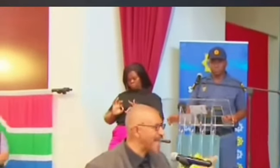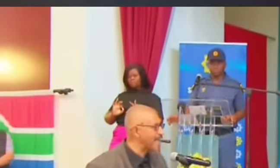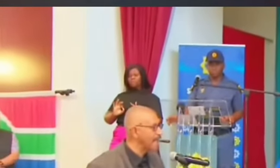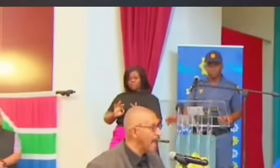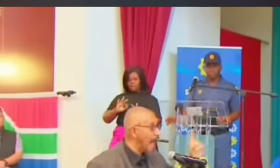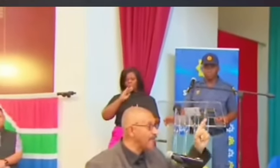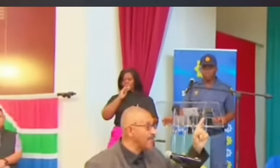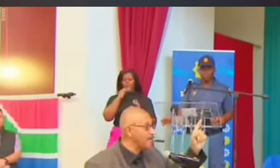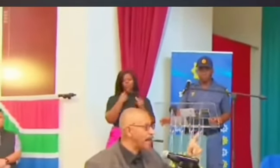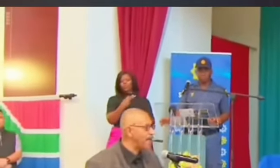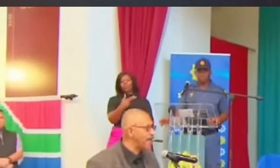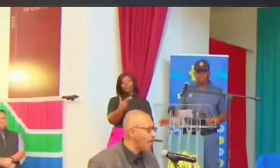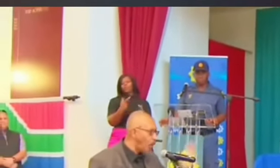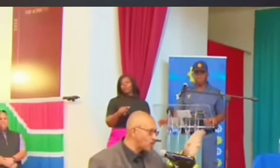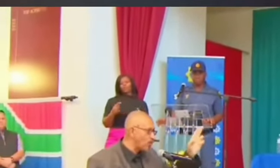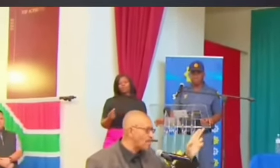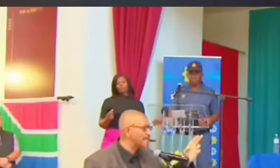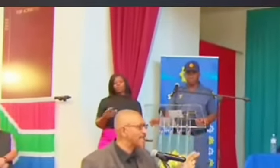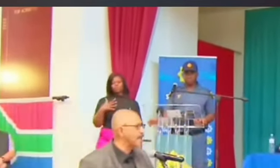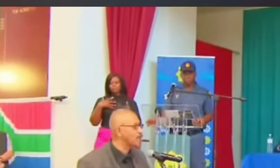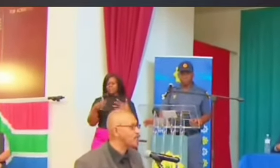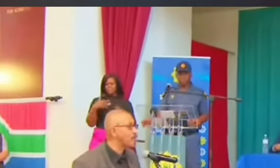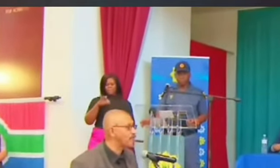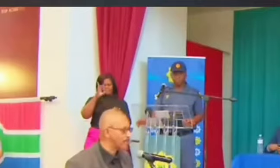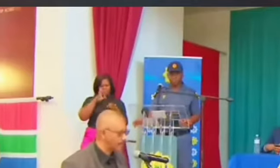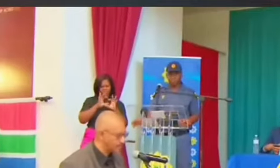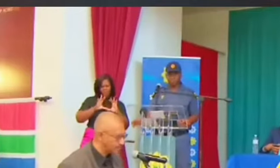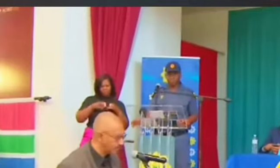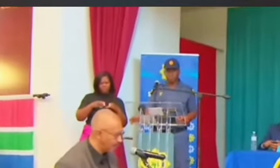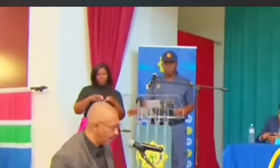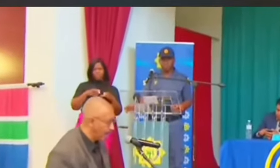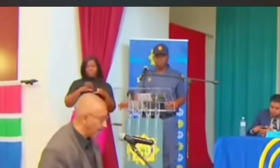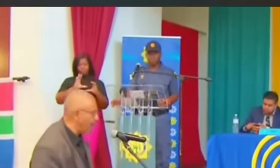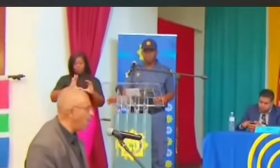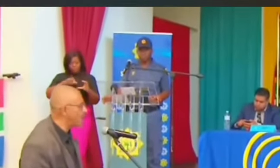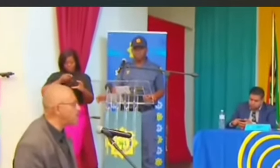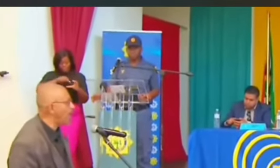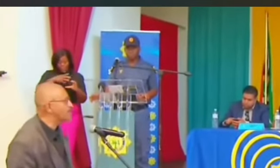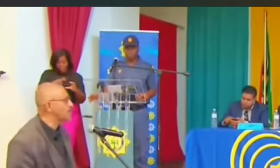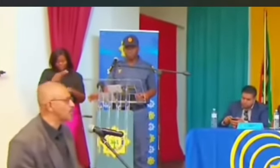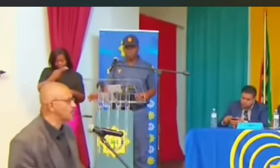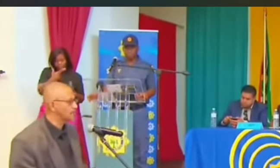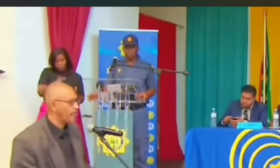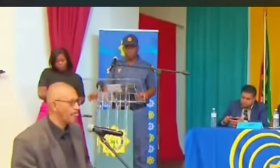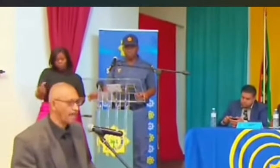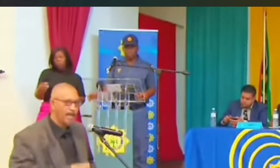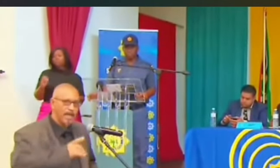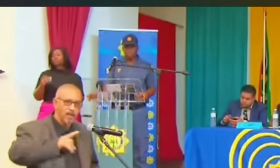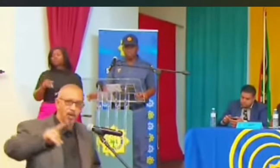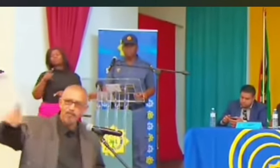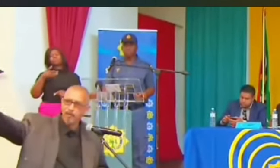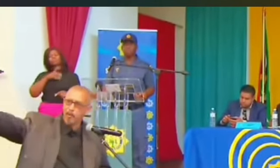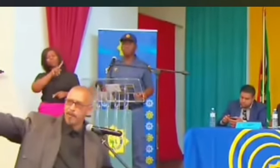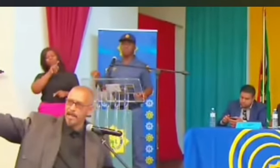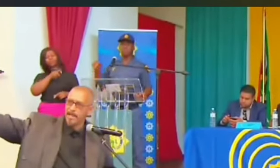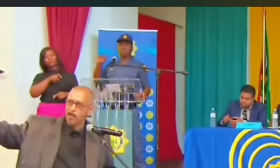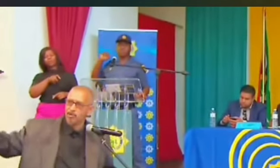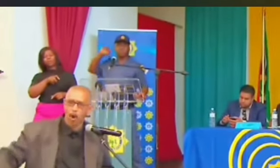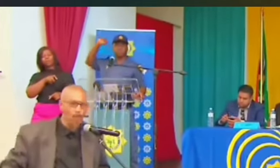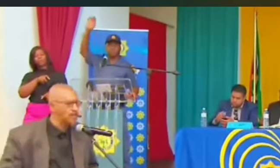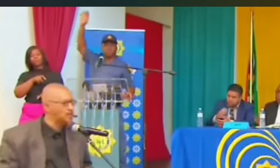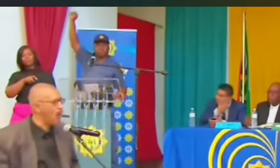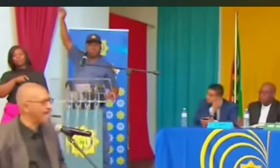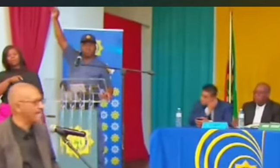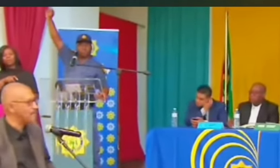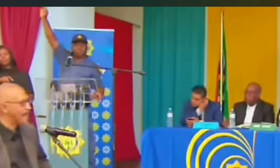not to make the sign either in public or to a particular group of people. Then I want to ask you, you have